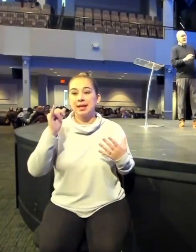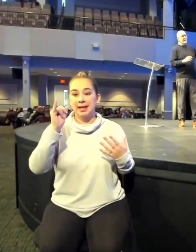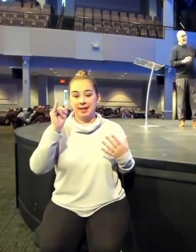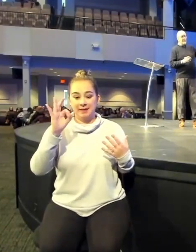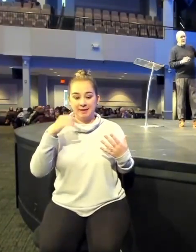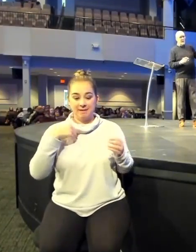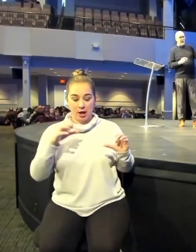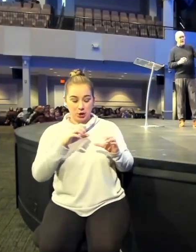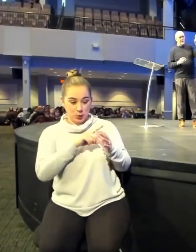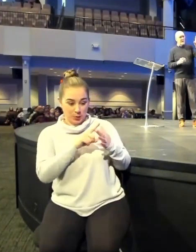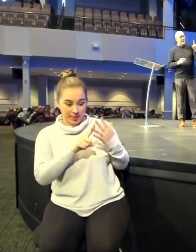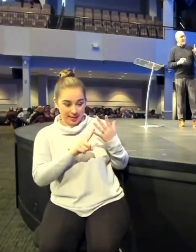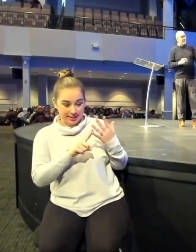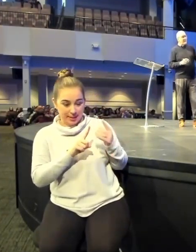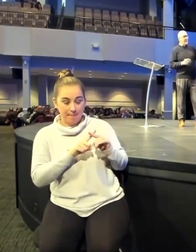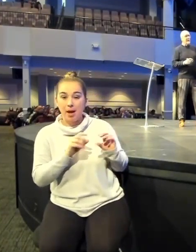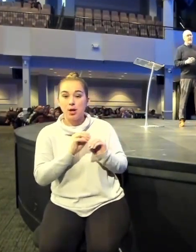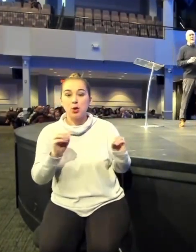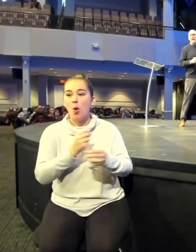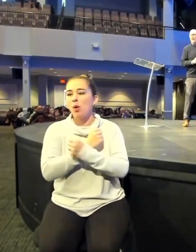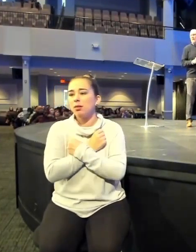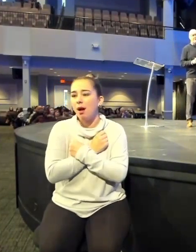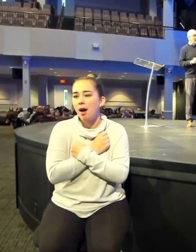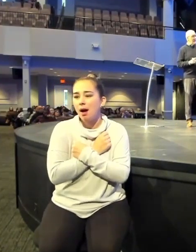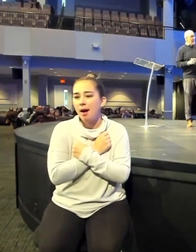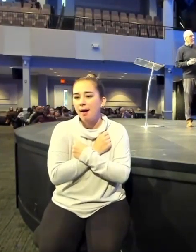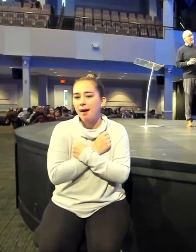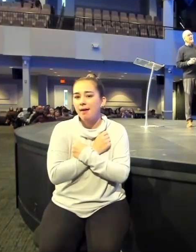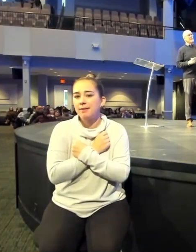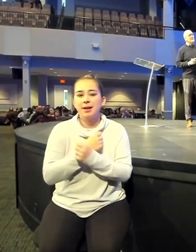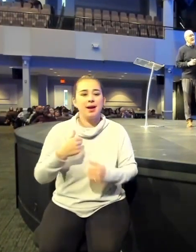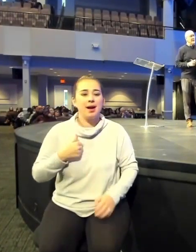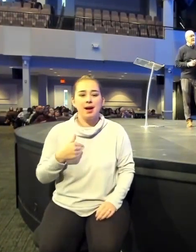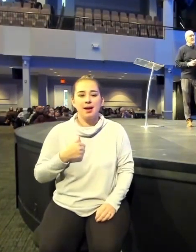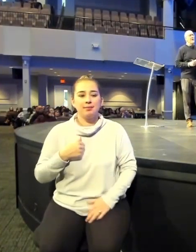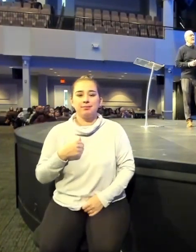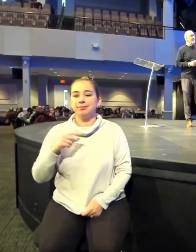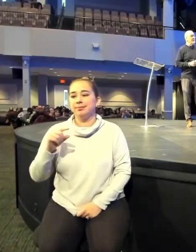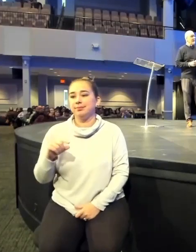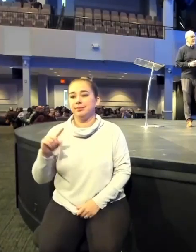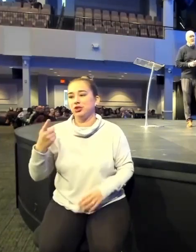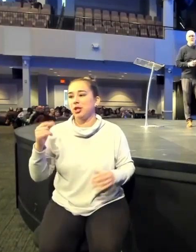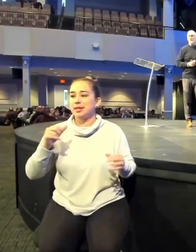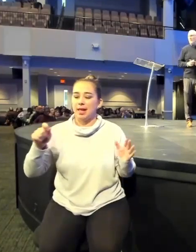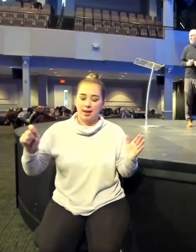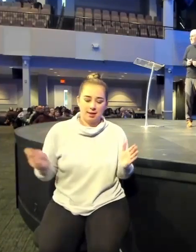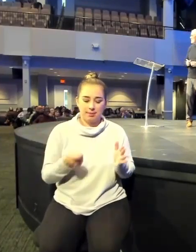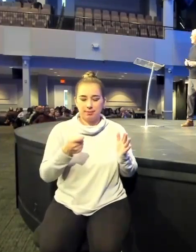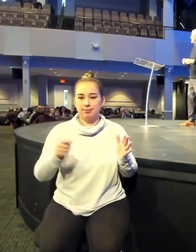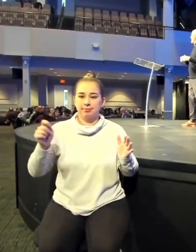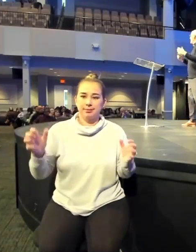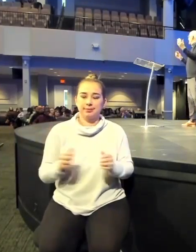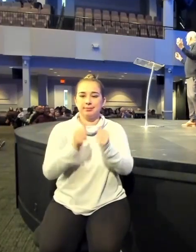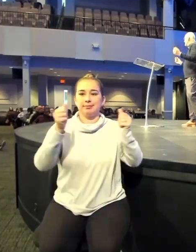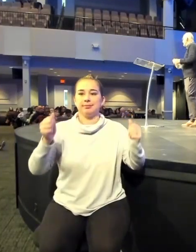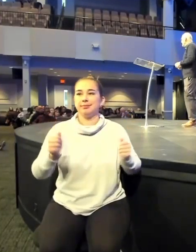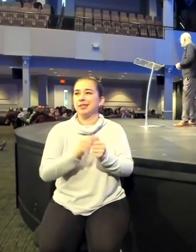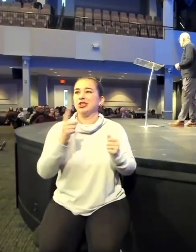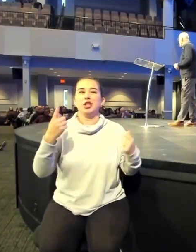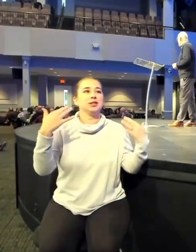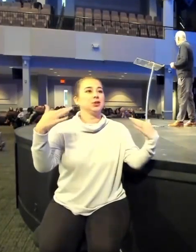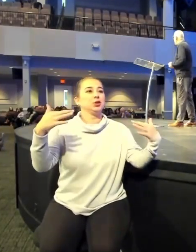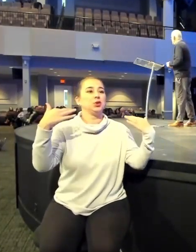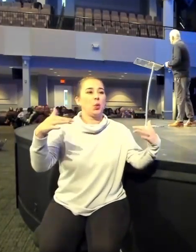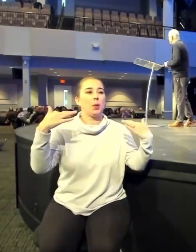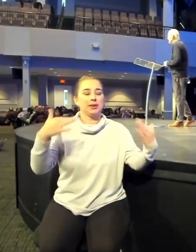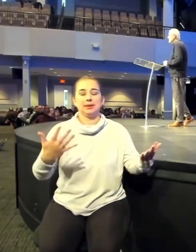that stuff, but I don't have love, what am I? I'm only a resounding gong or a clanging cymbal. I'm just a bunch of noise.